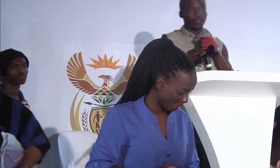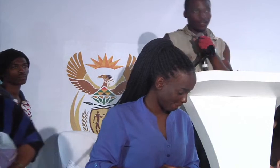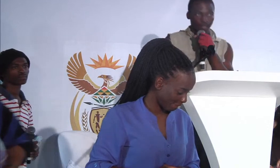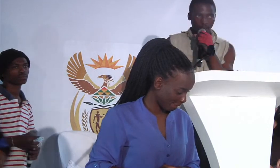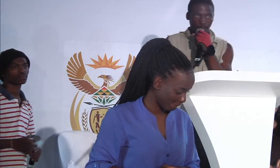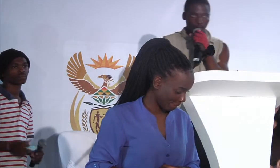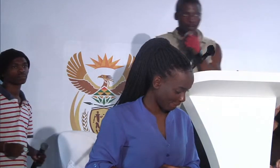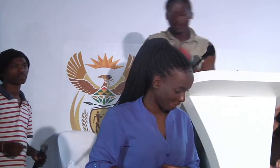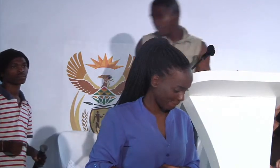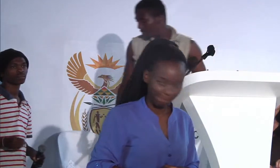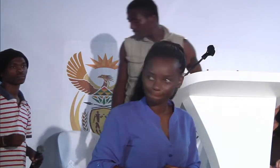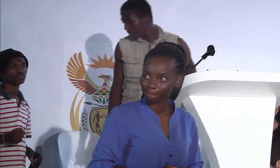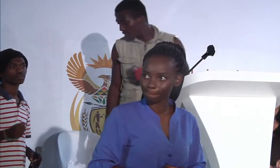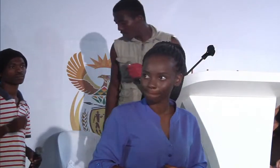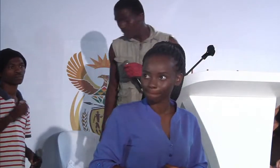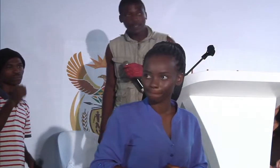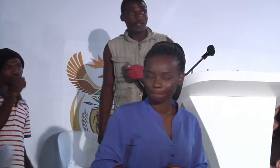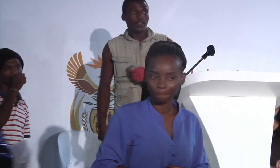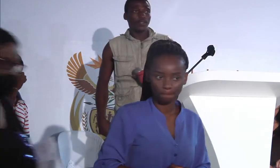Yeah.